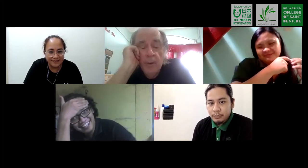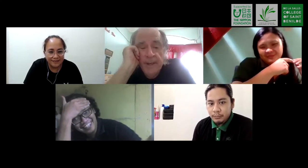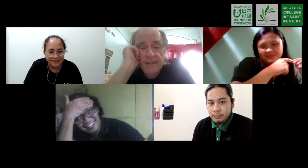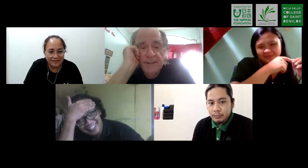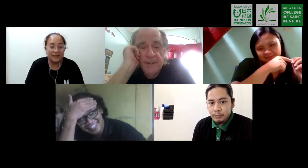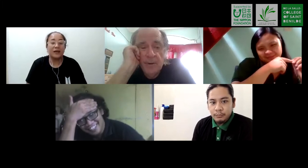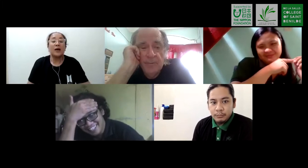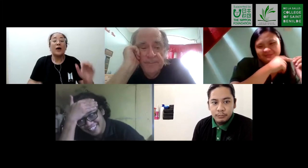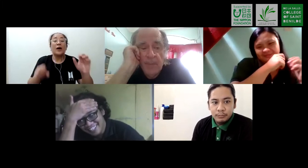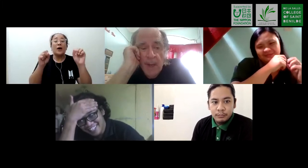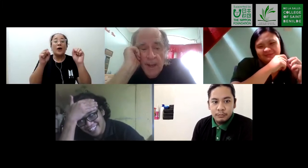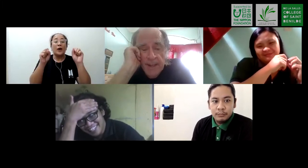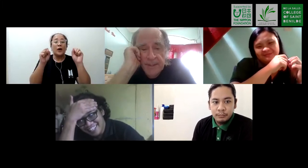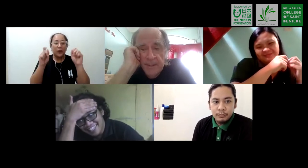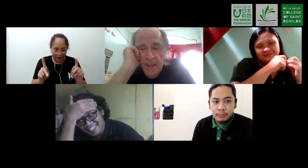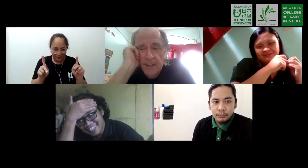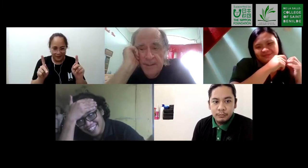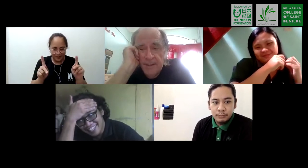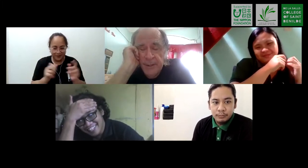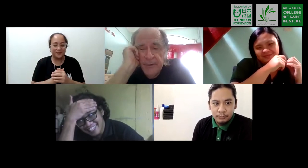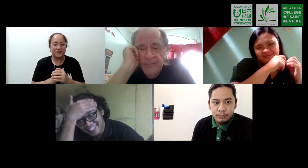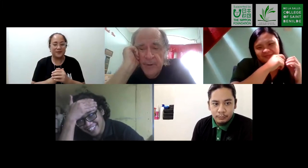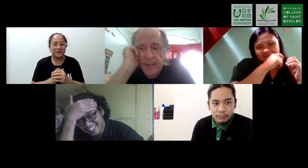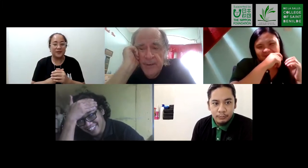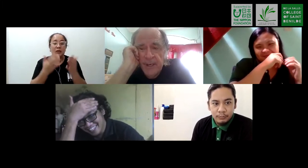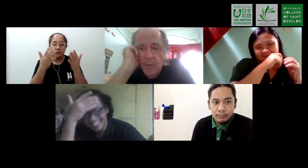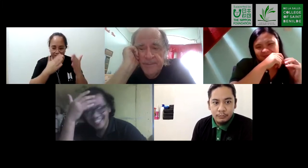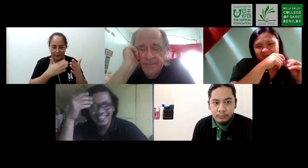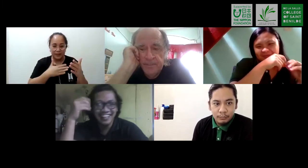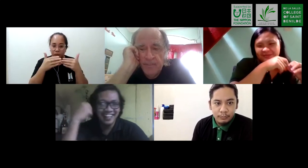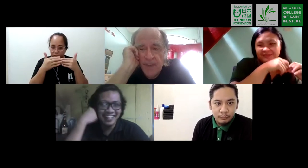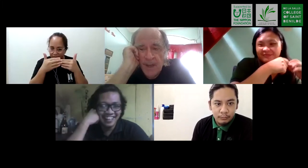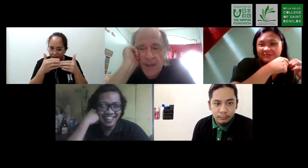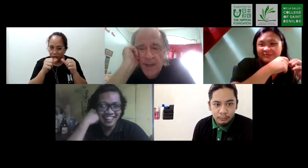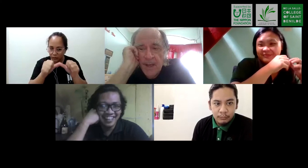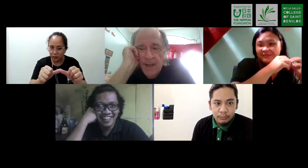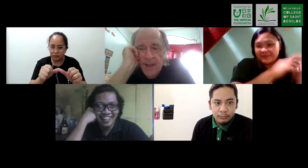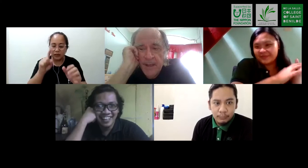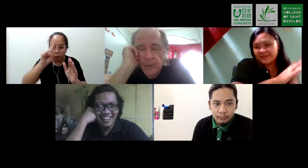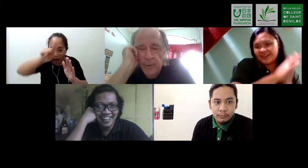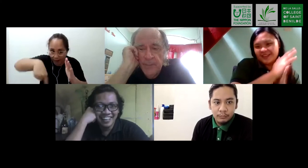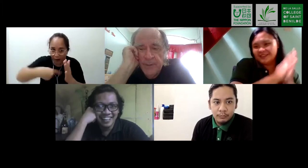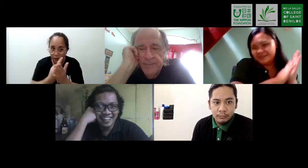Okay, so let's continue for another hour. in your groups.